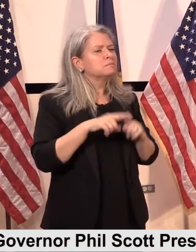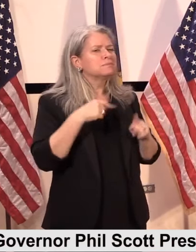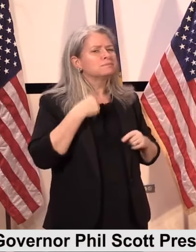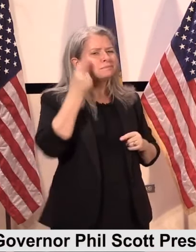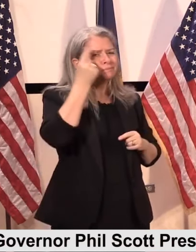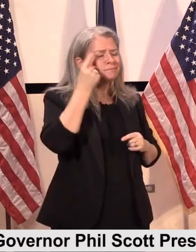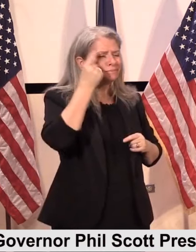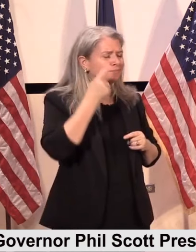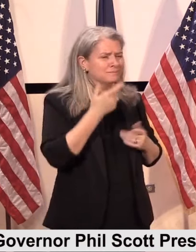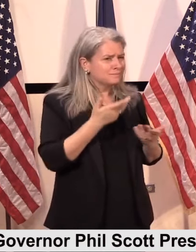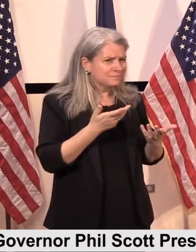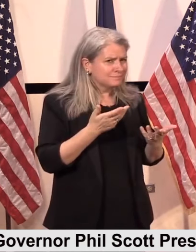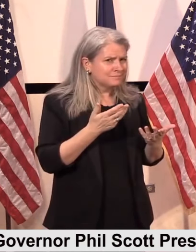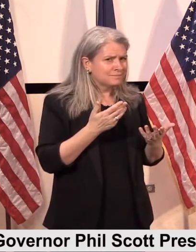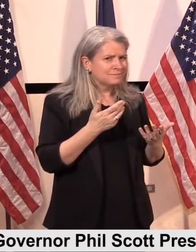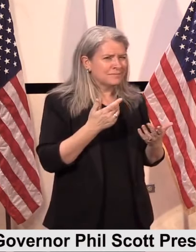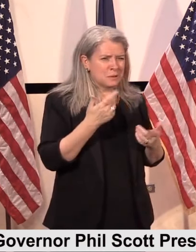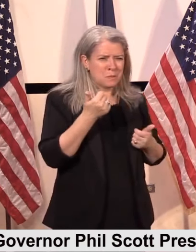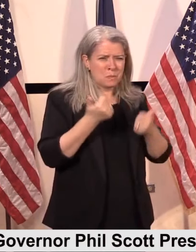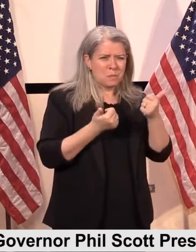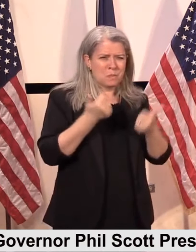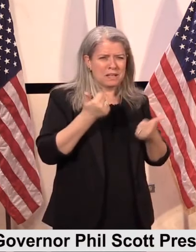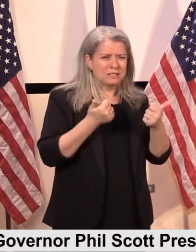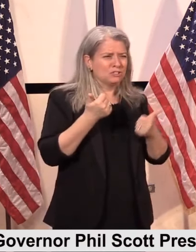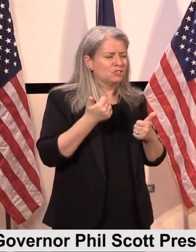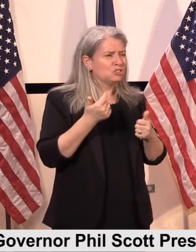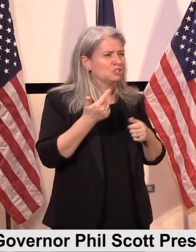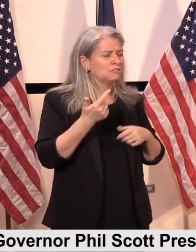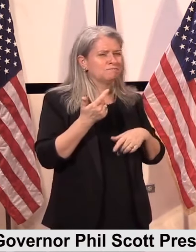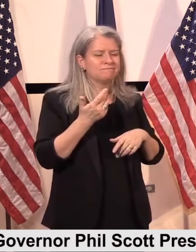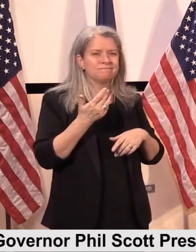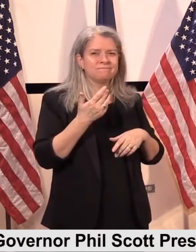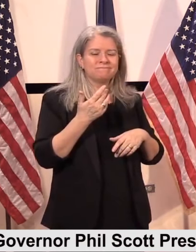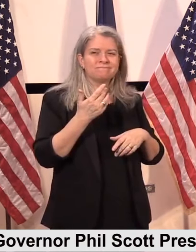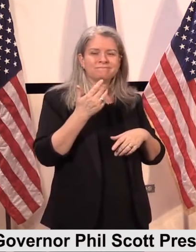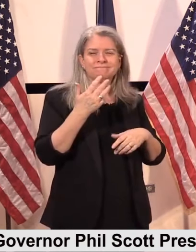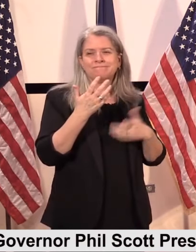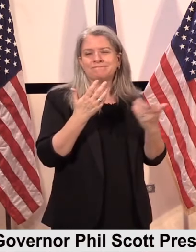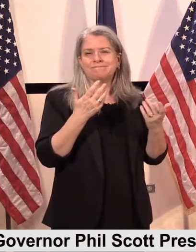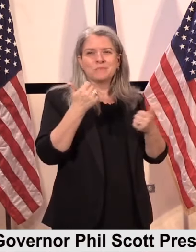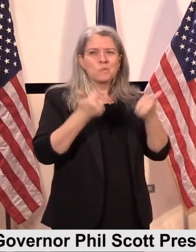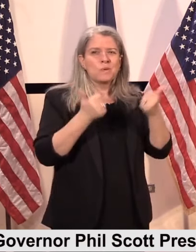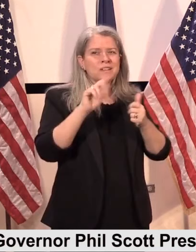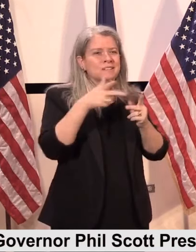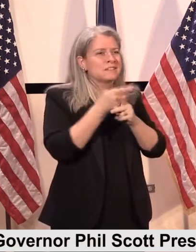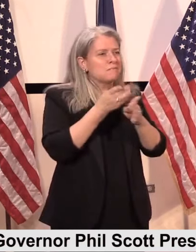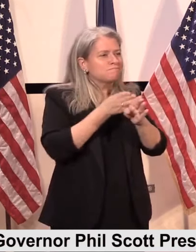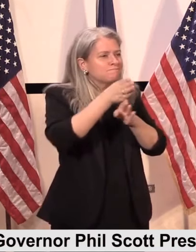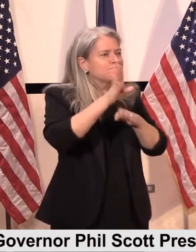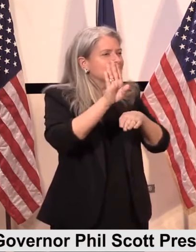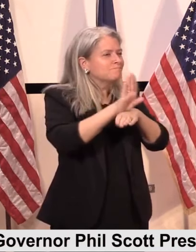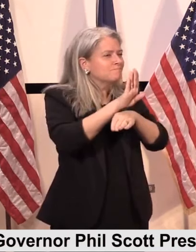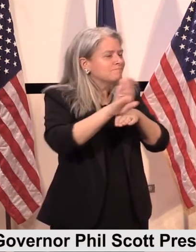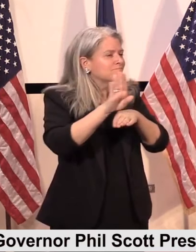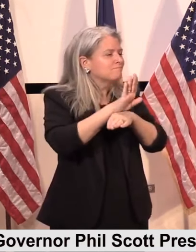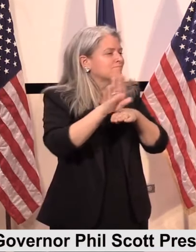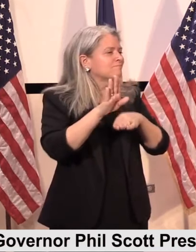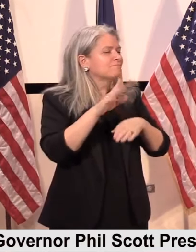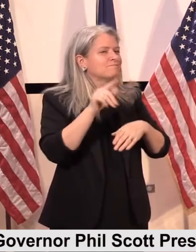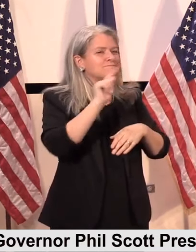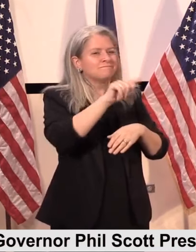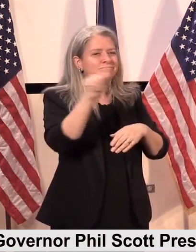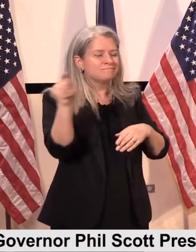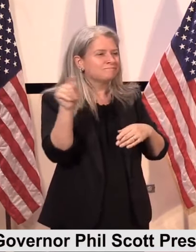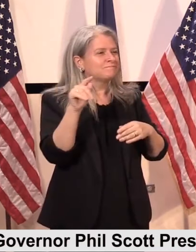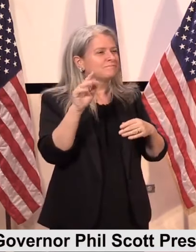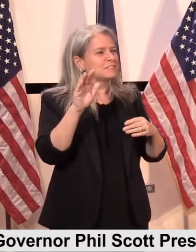decide on what industries, what other industries might be edging towards